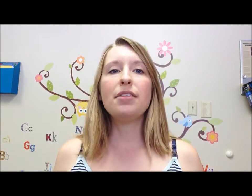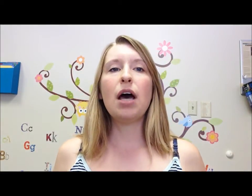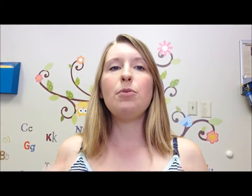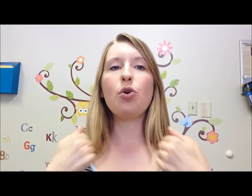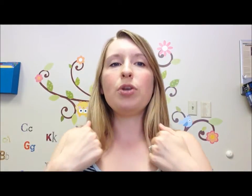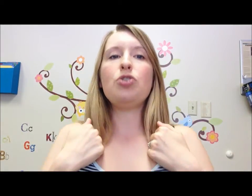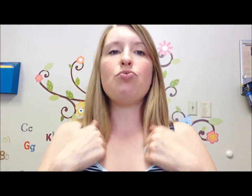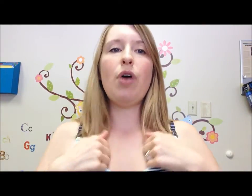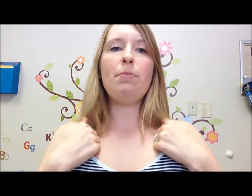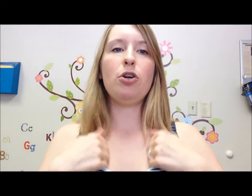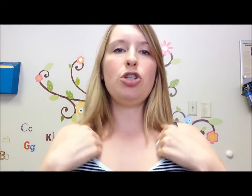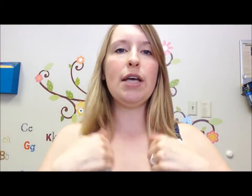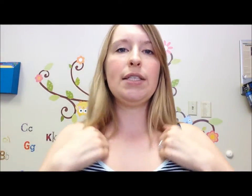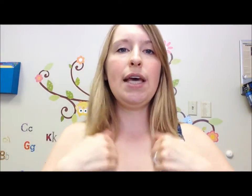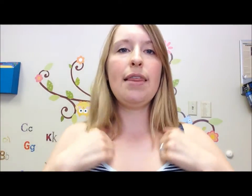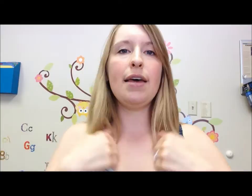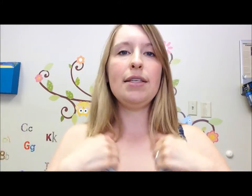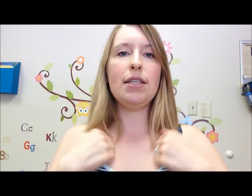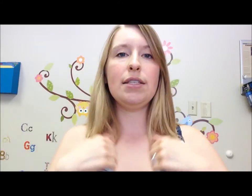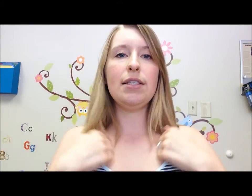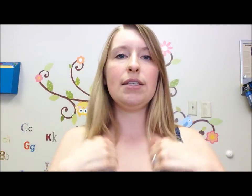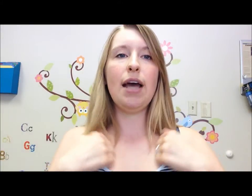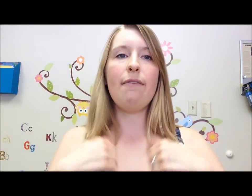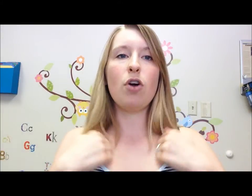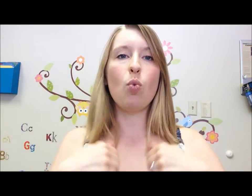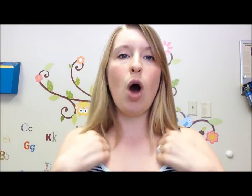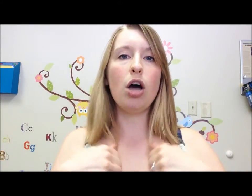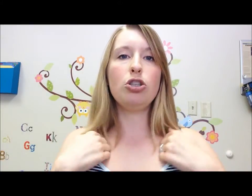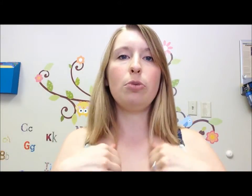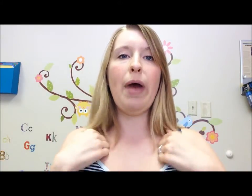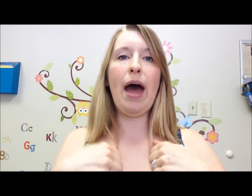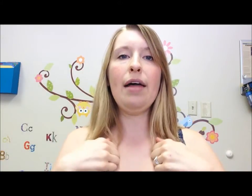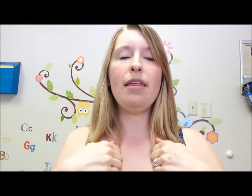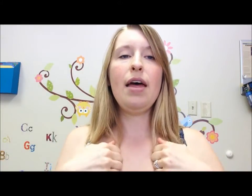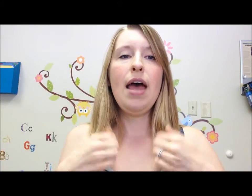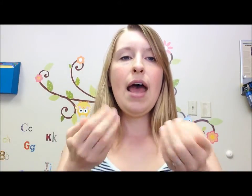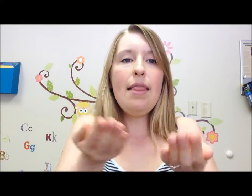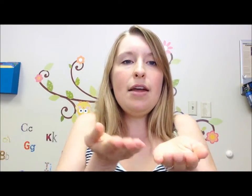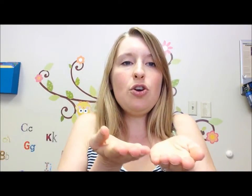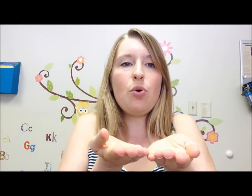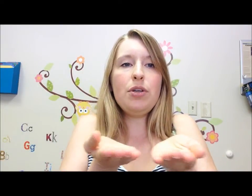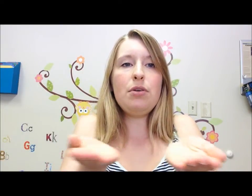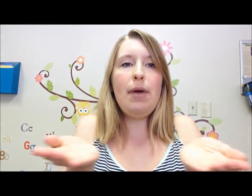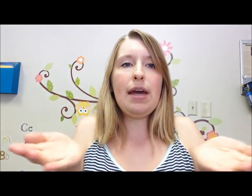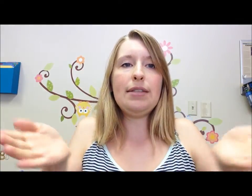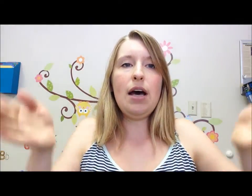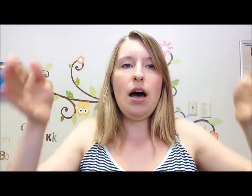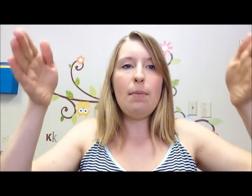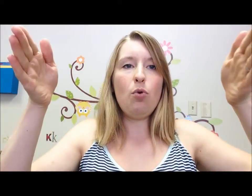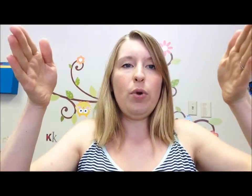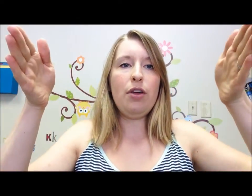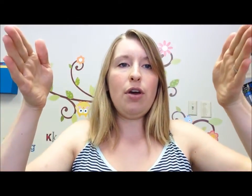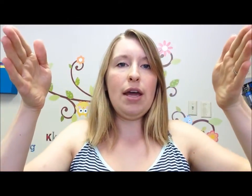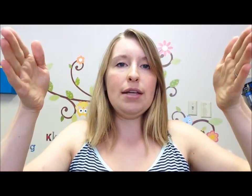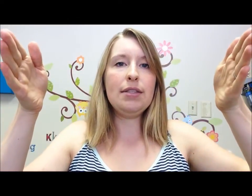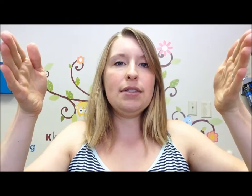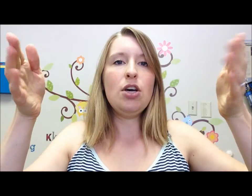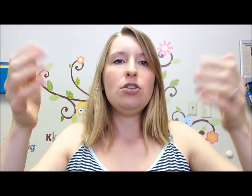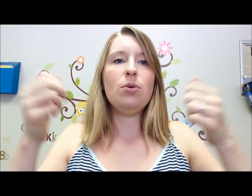bathtub, you're going to rub your chest like this. This is the sign for wash or bath. And then you're going to make a tub with your hands. So it's